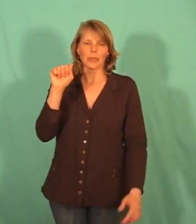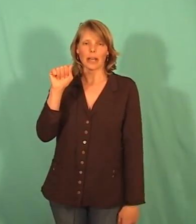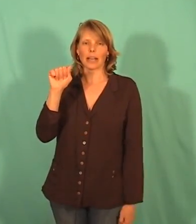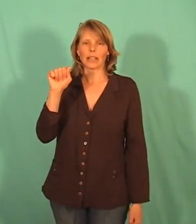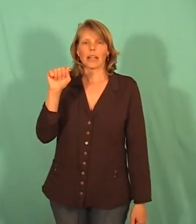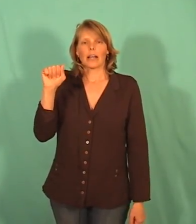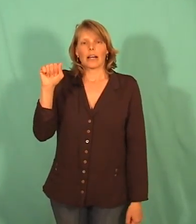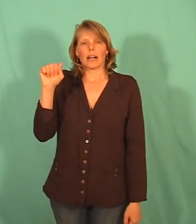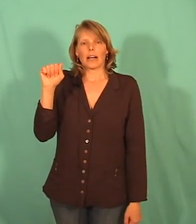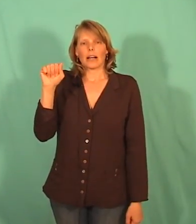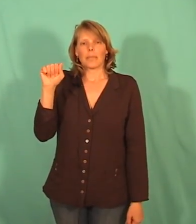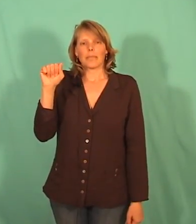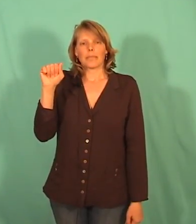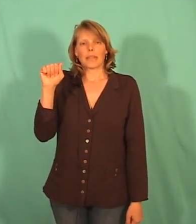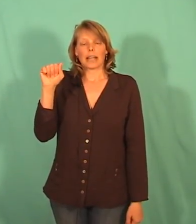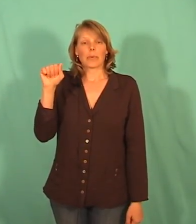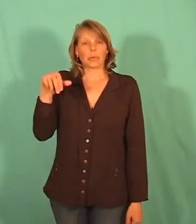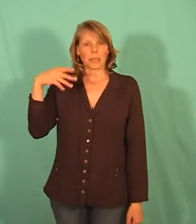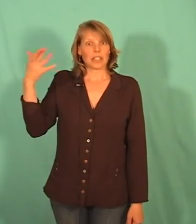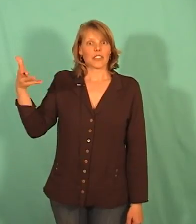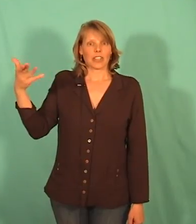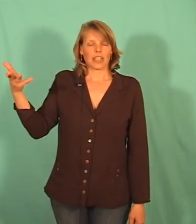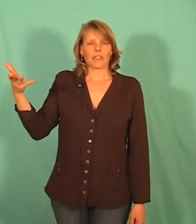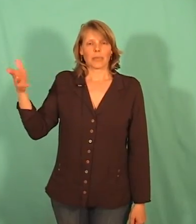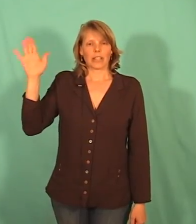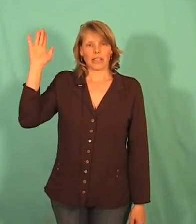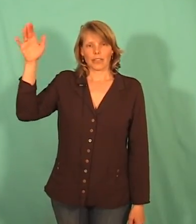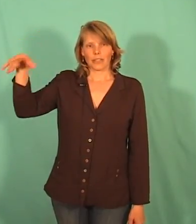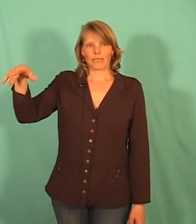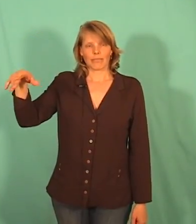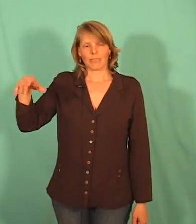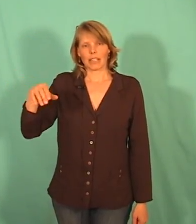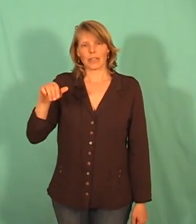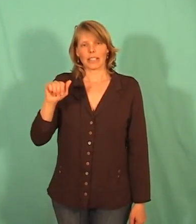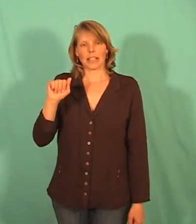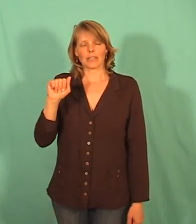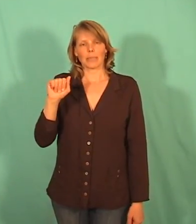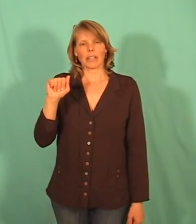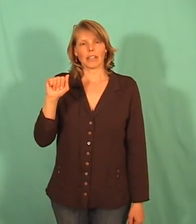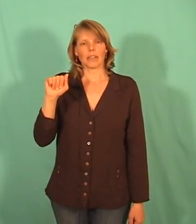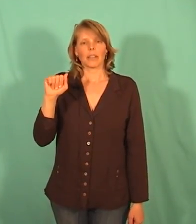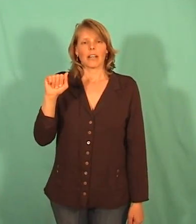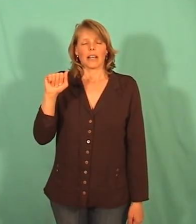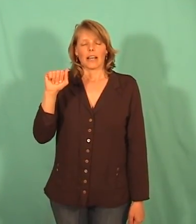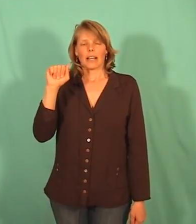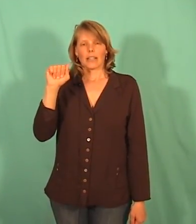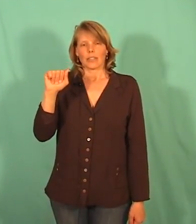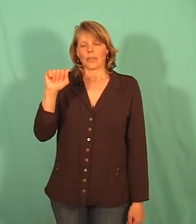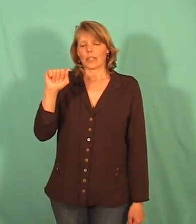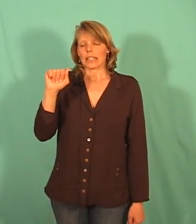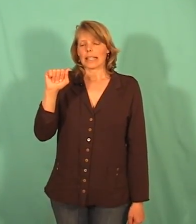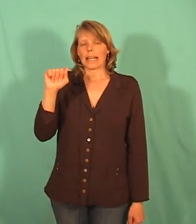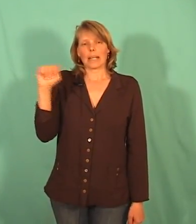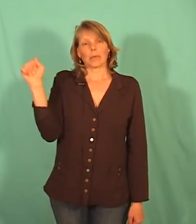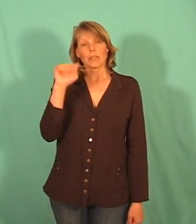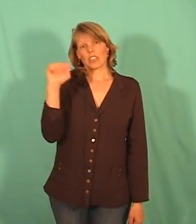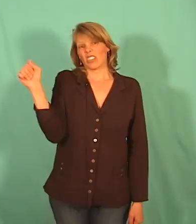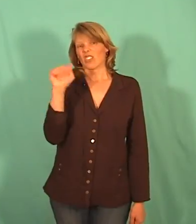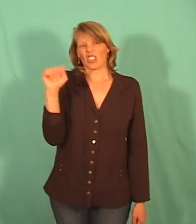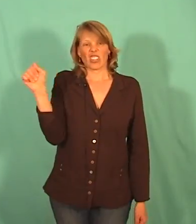that. And I will be teaching the alphabet later on down the pike here. So this is an A, and we just shook the